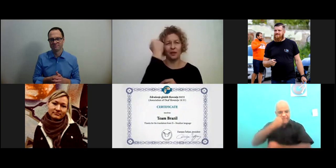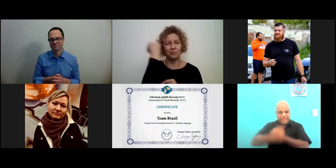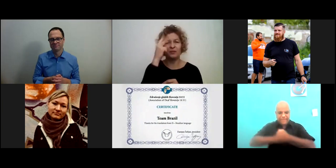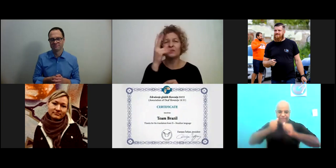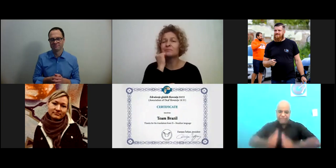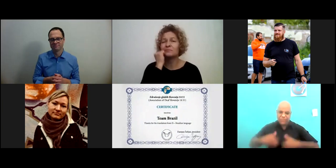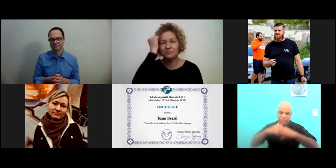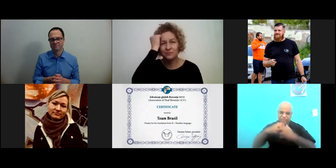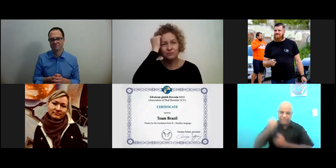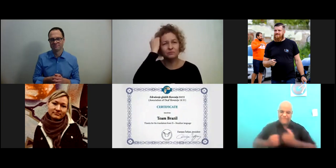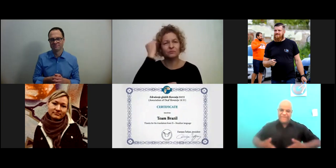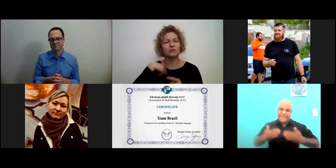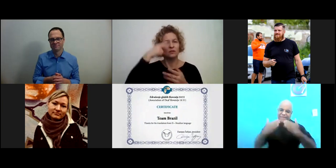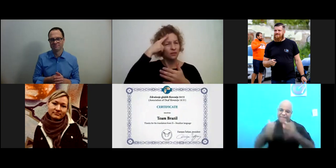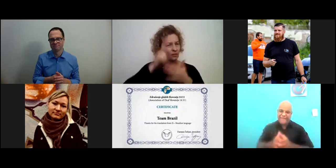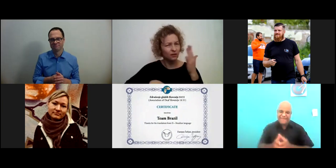And let's keep this going.